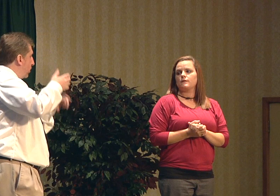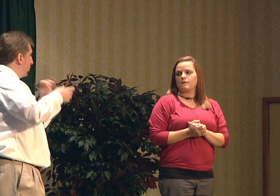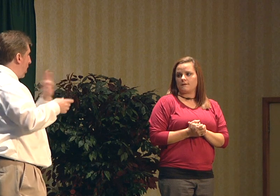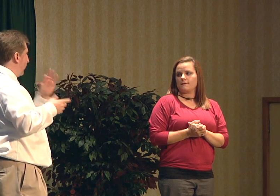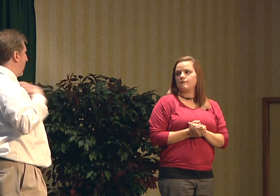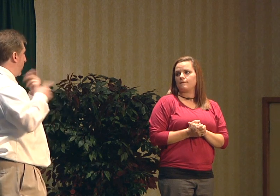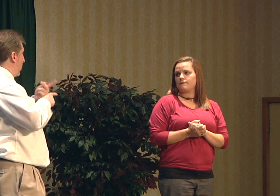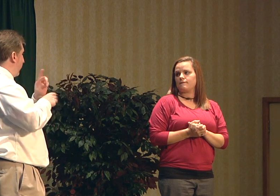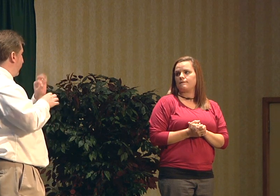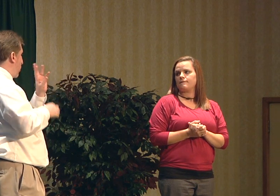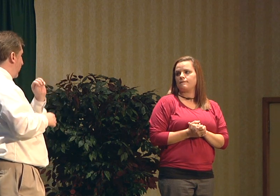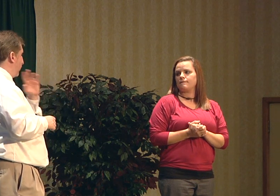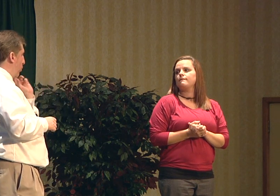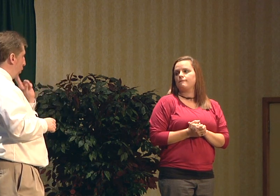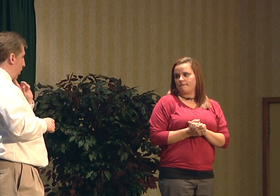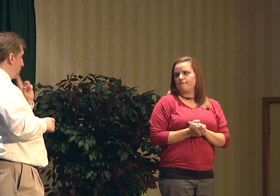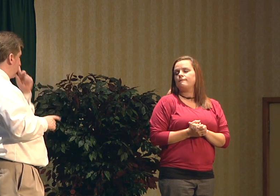what the results of the healthcare forum were.